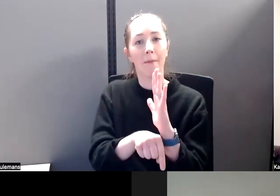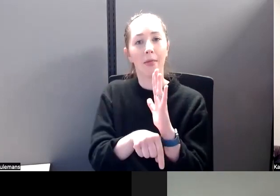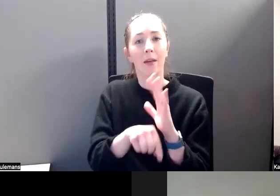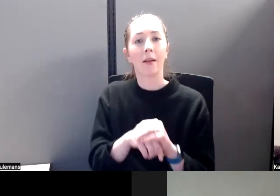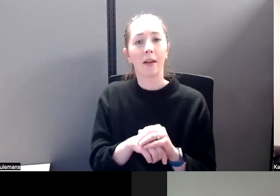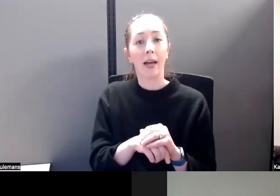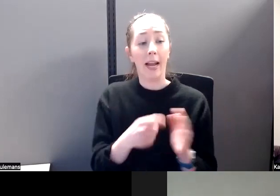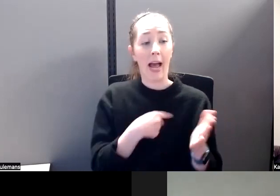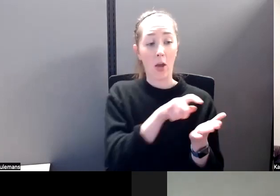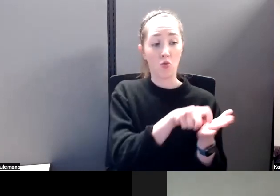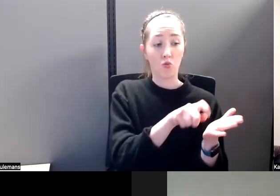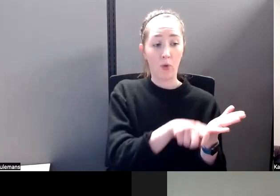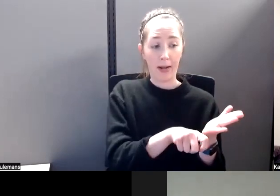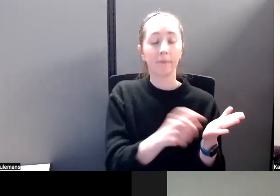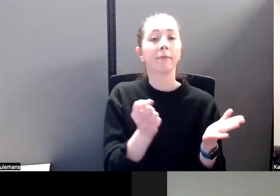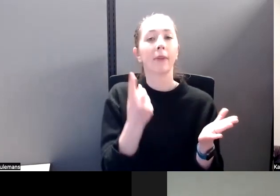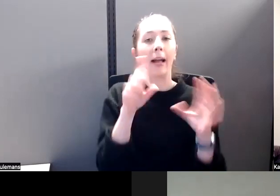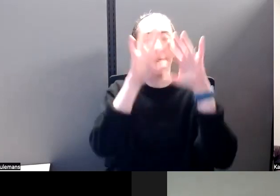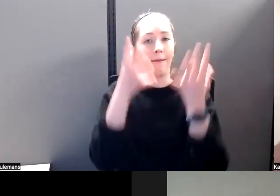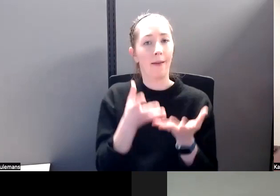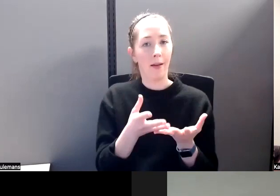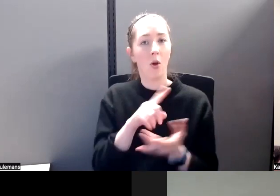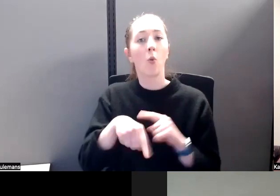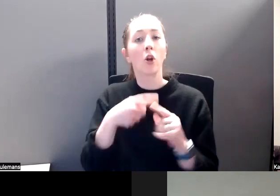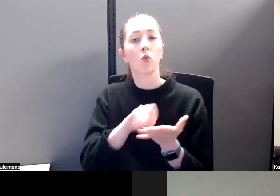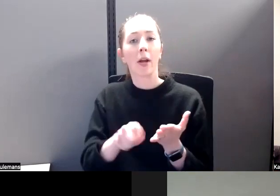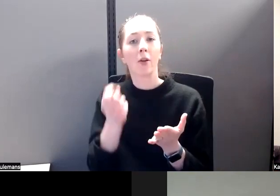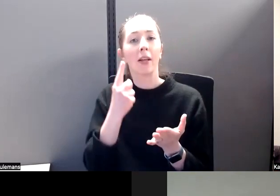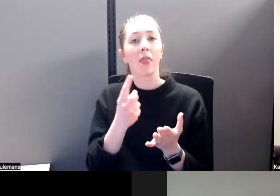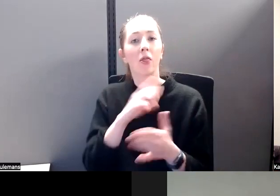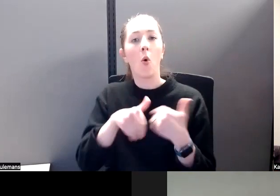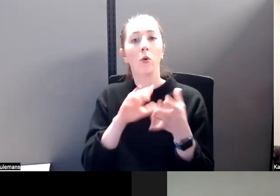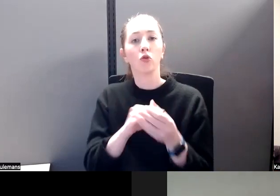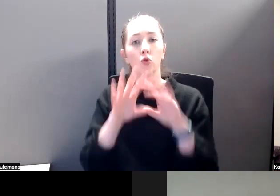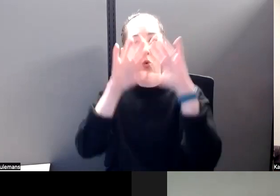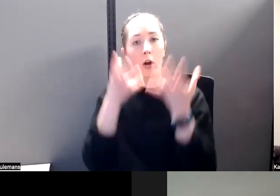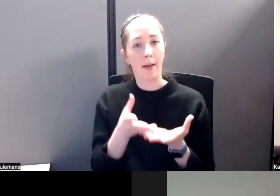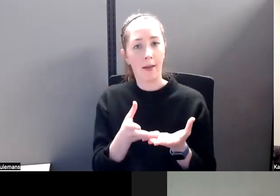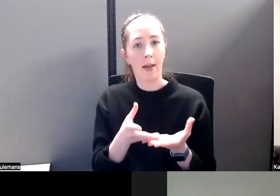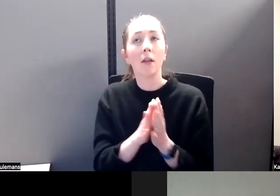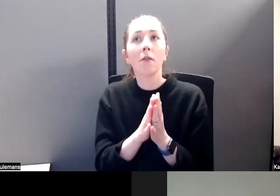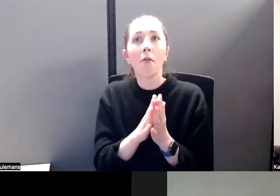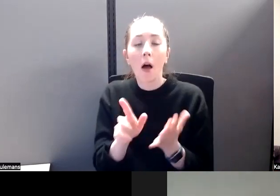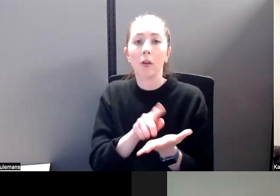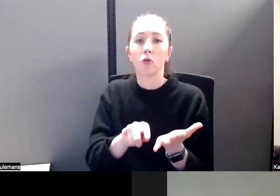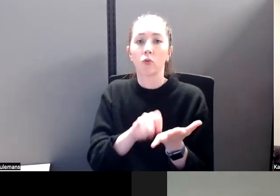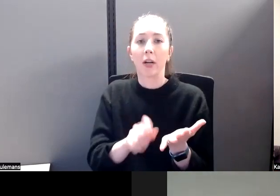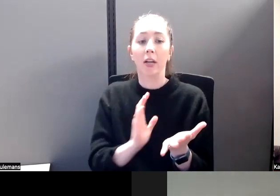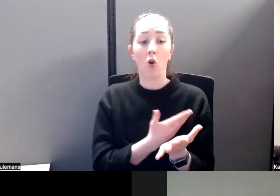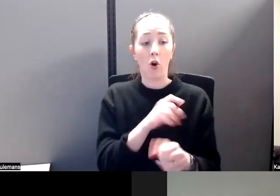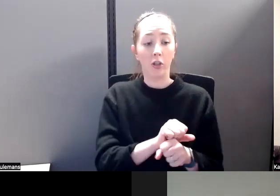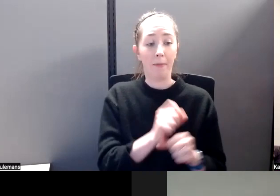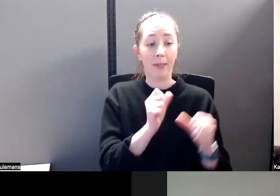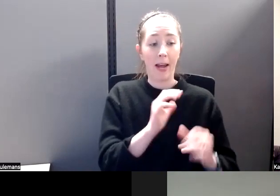get it. When you're writing this entire story. And you got a lot to write. It's our job as the actor to take the character